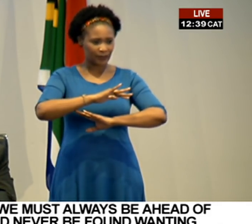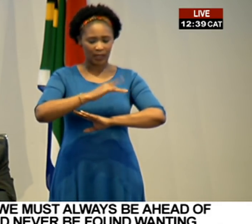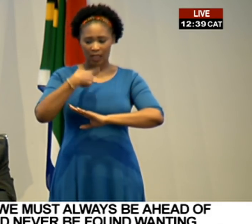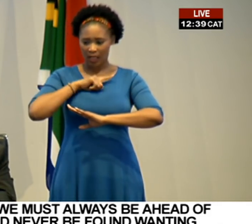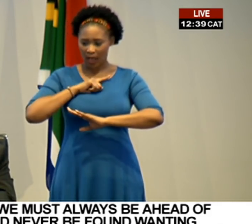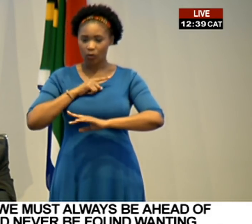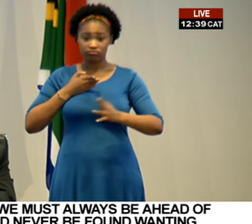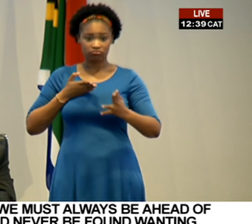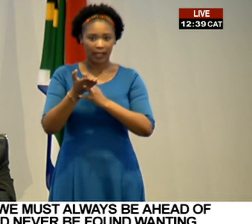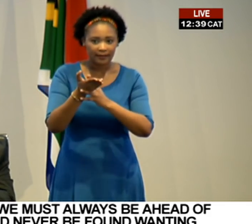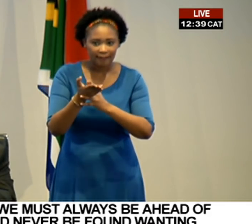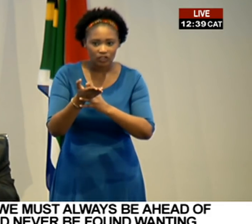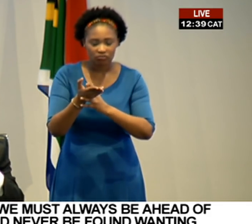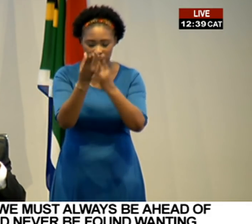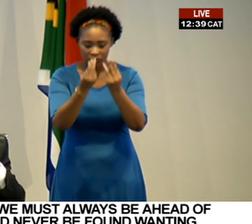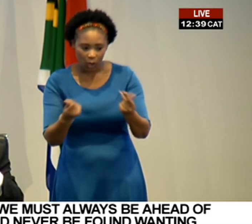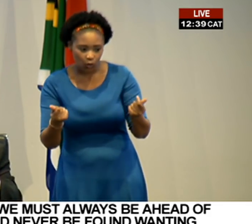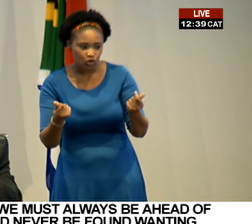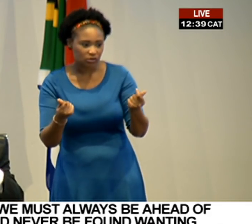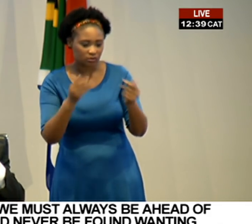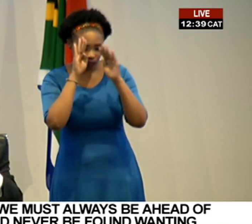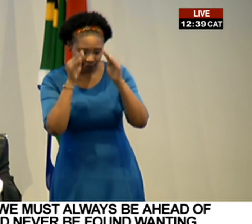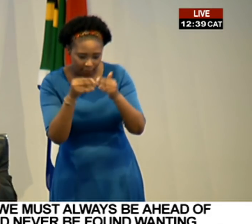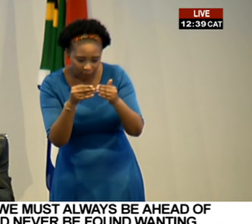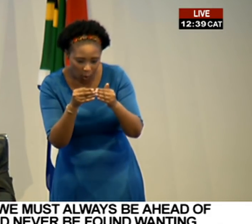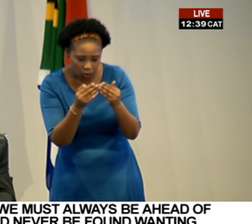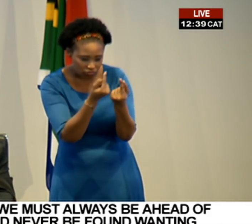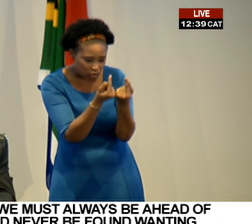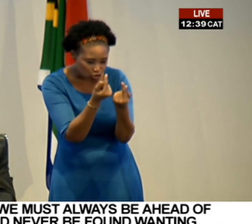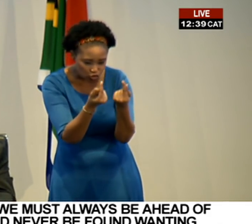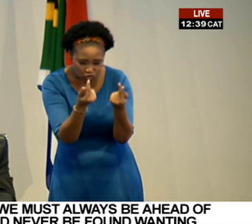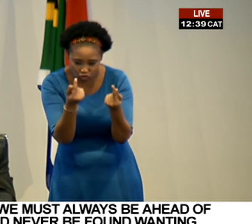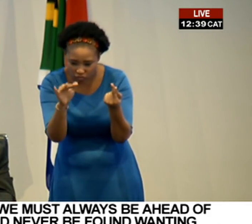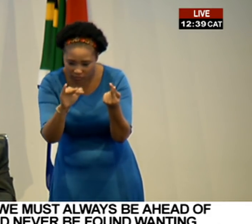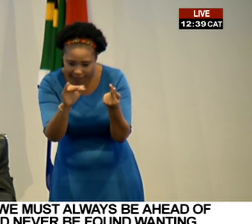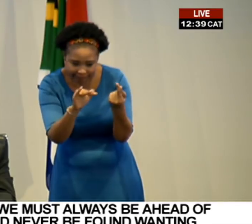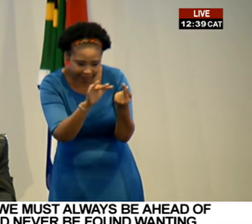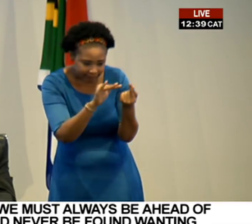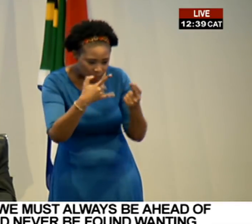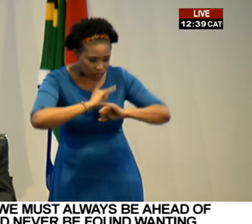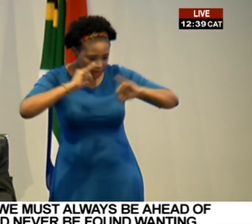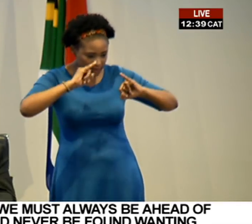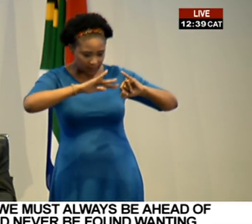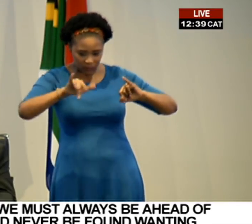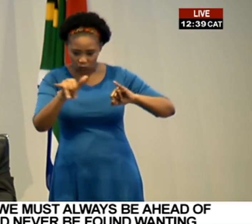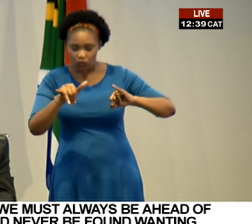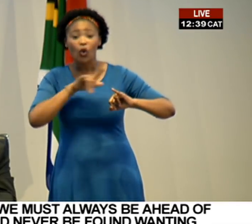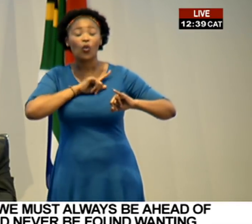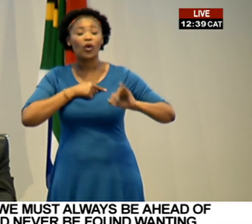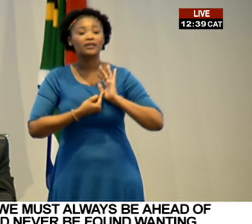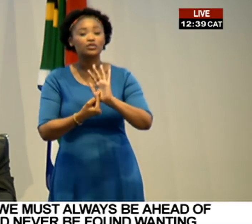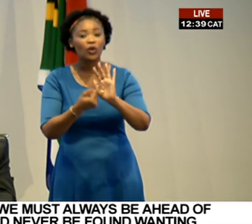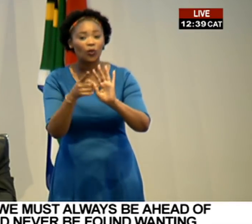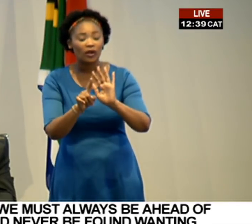our interventions and our solutions are focused on each of the hotspots, because it already